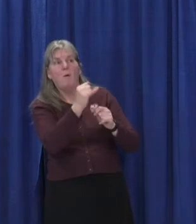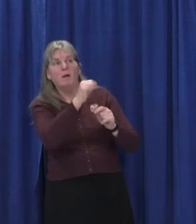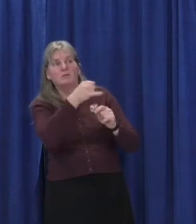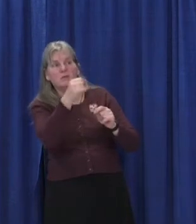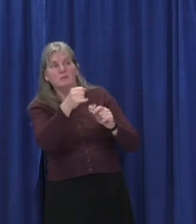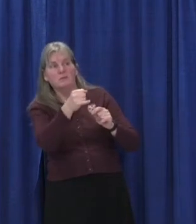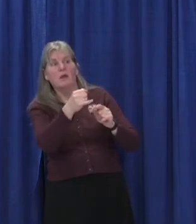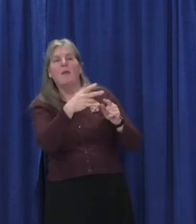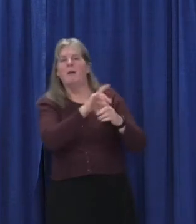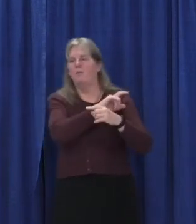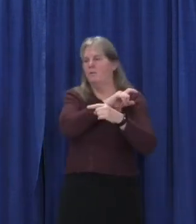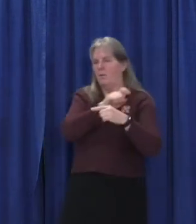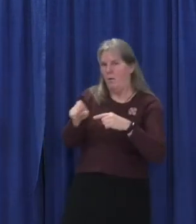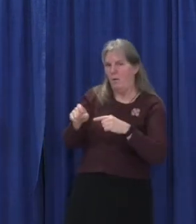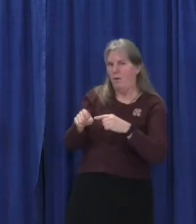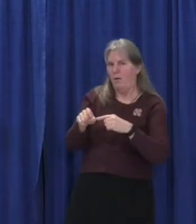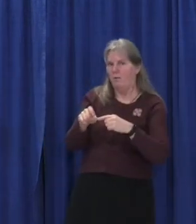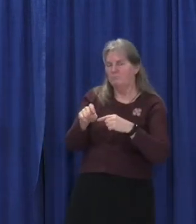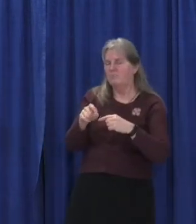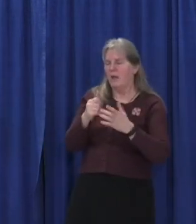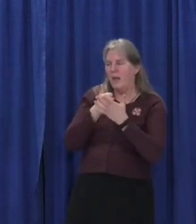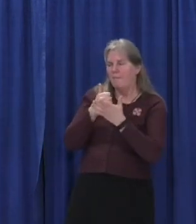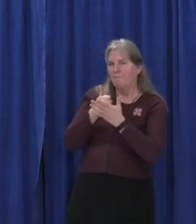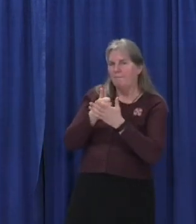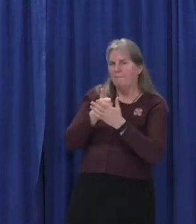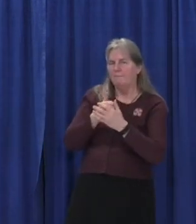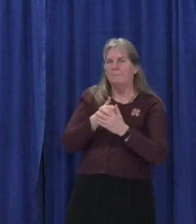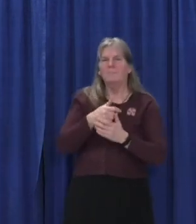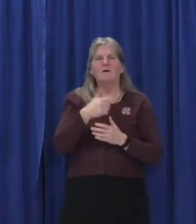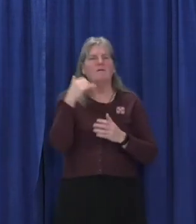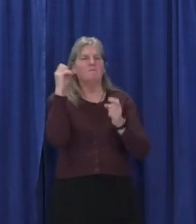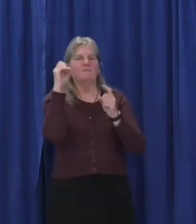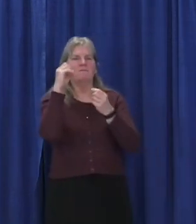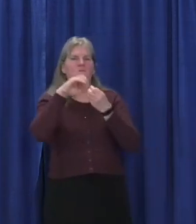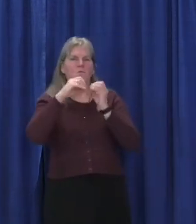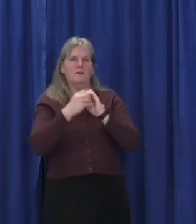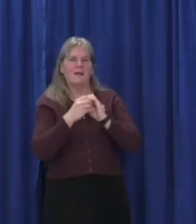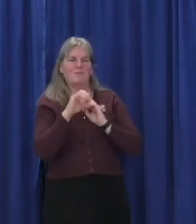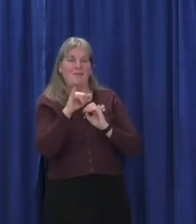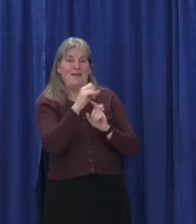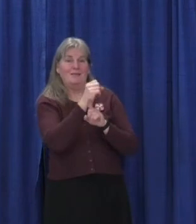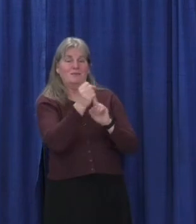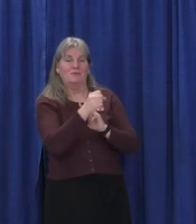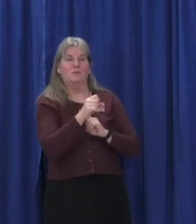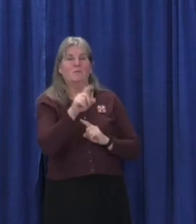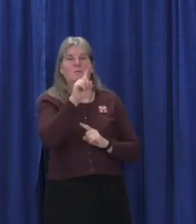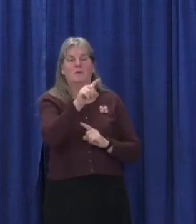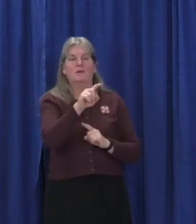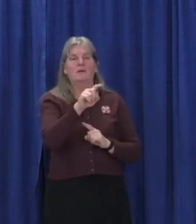will call you back to assist you. So the number to call if you're in that circumstance is